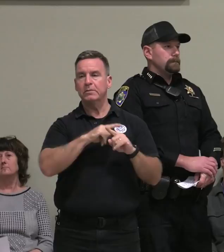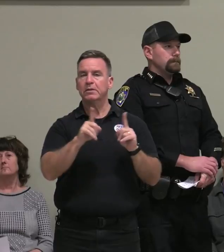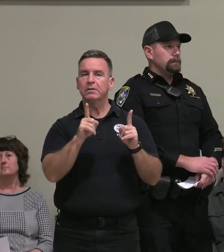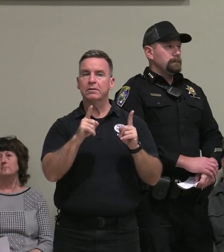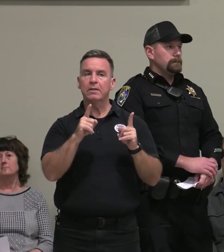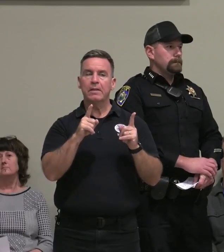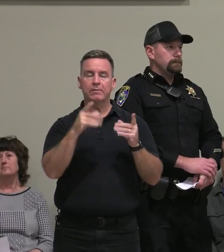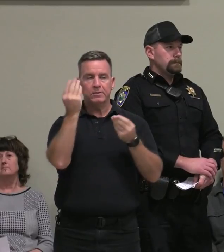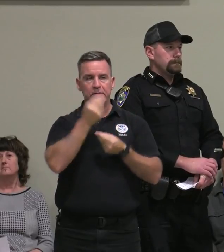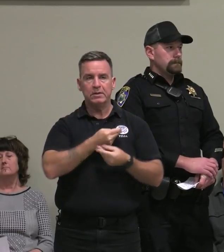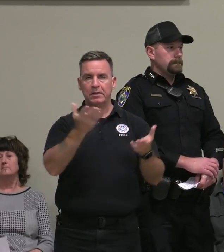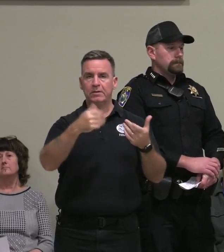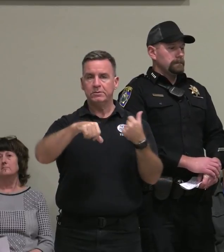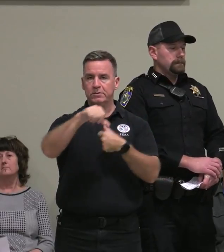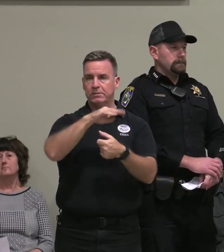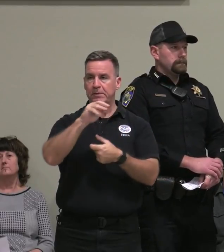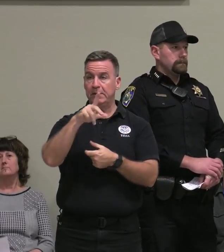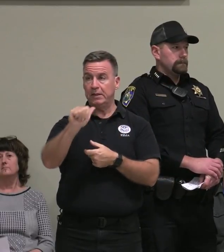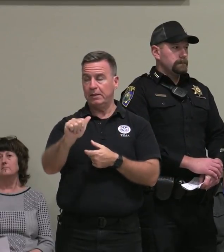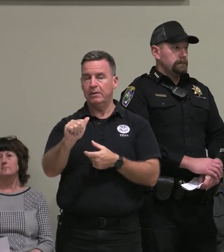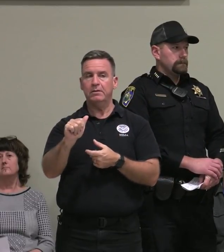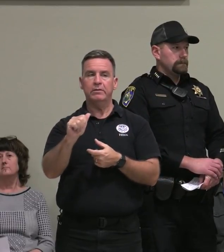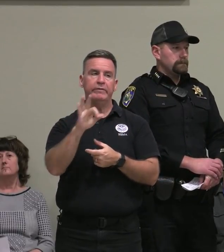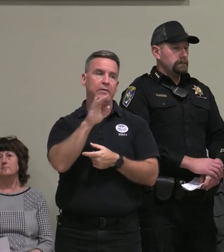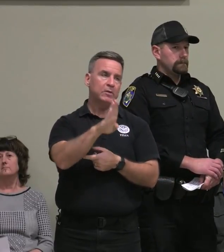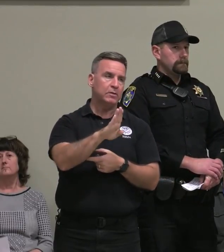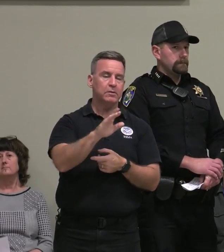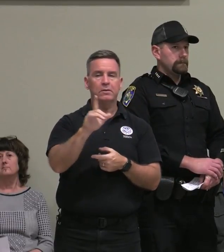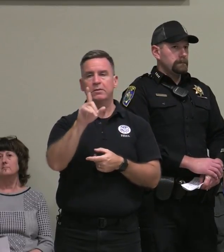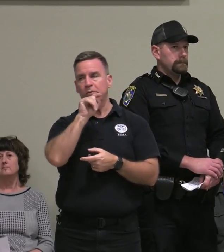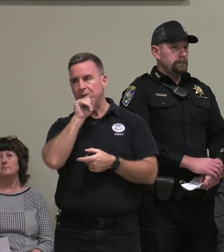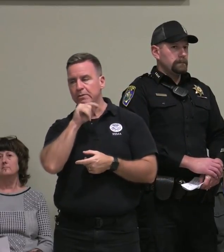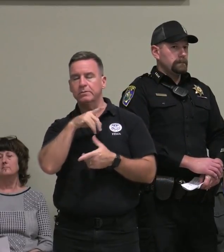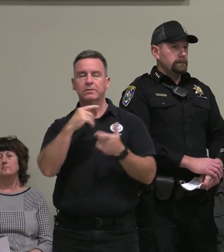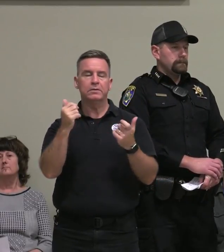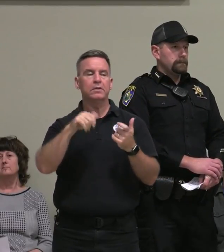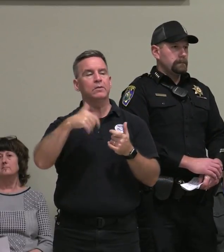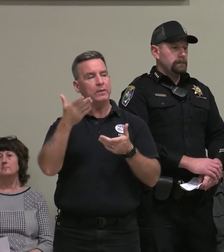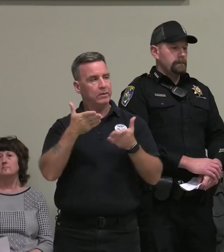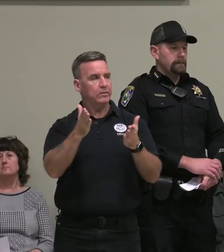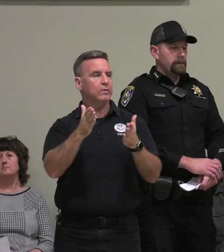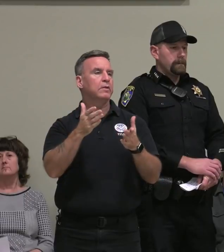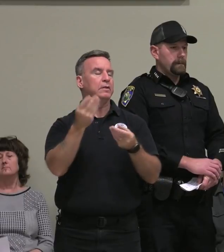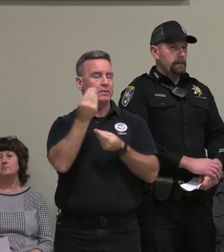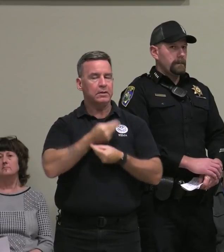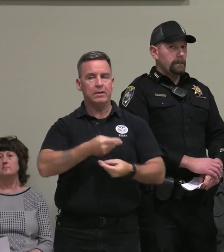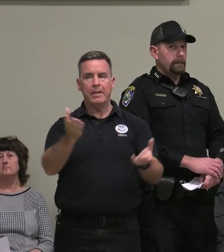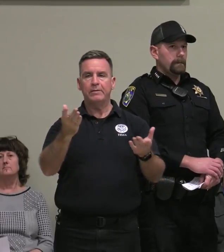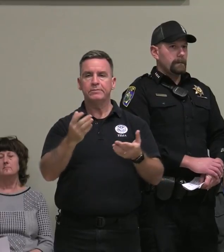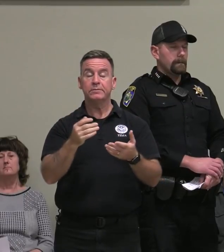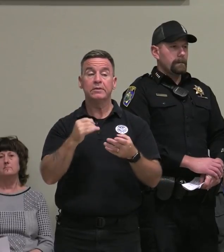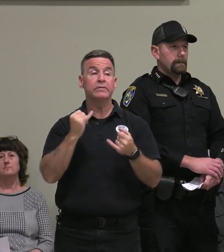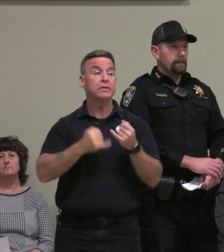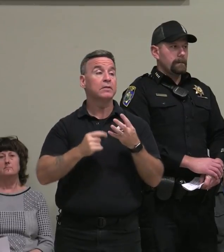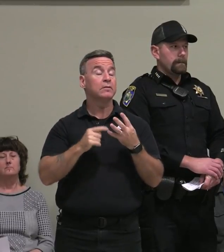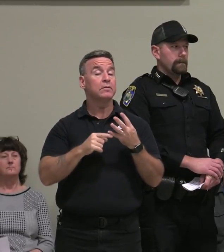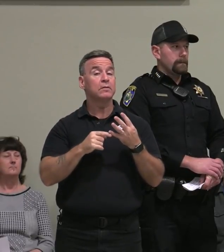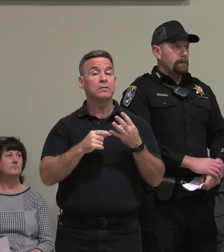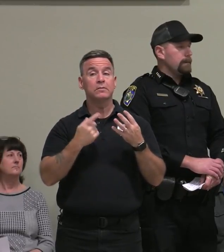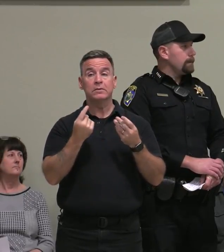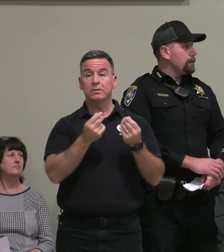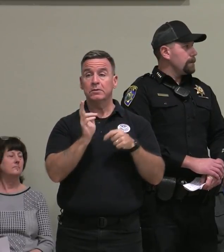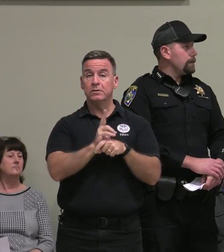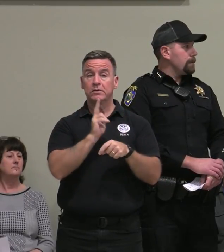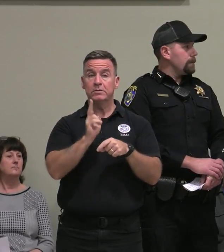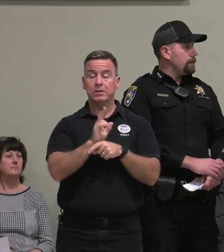but we put it out on our social media platforms, our Facebook page, our Twitter, another way that we ultimately get that out. And then lastly, what we have been doing